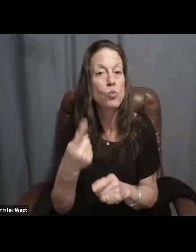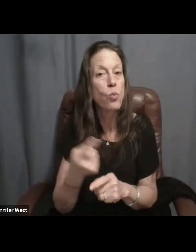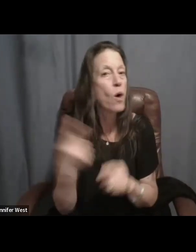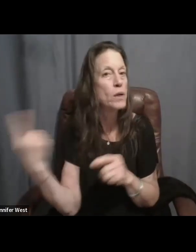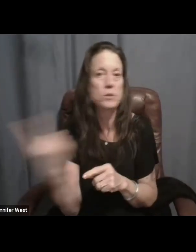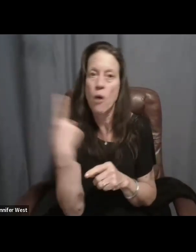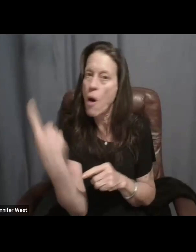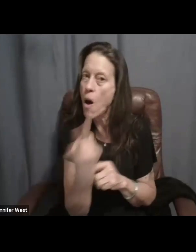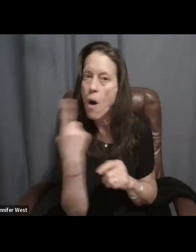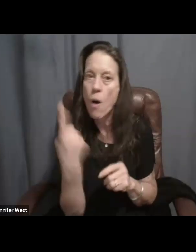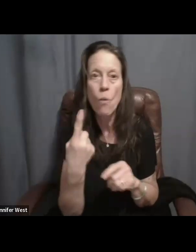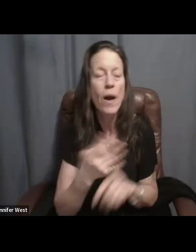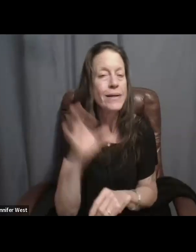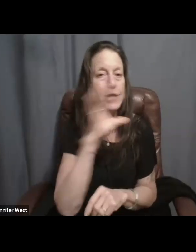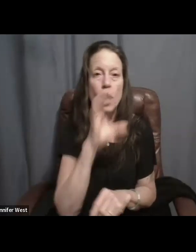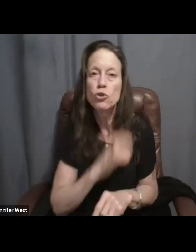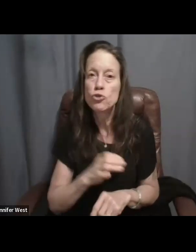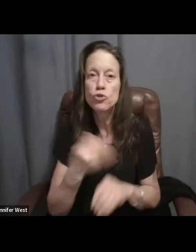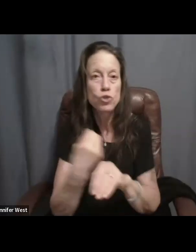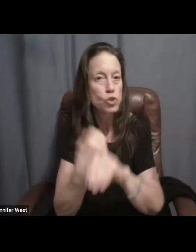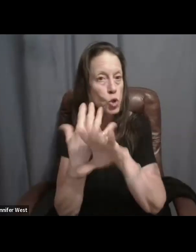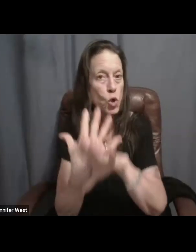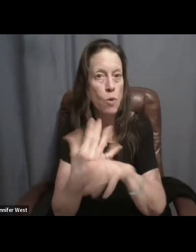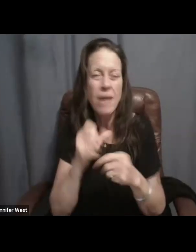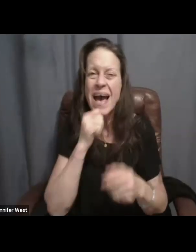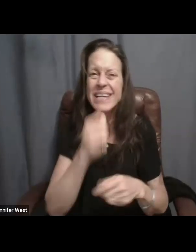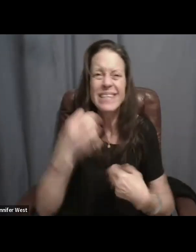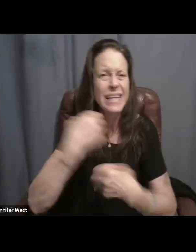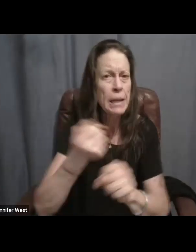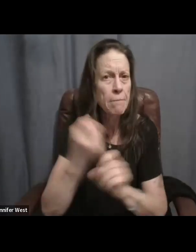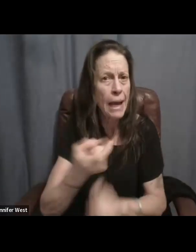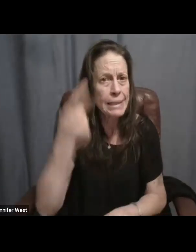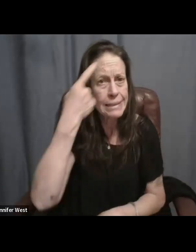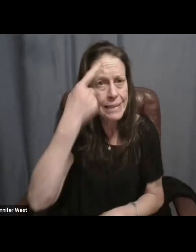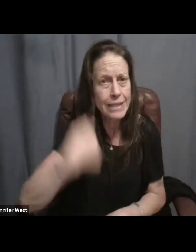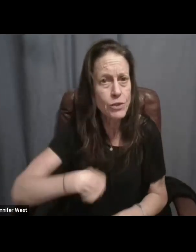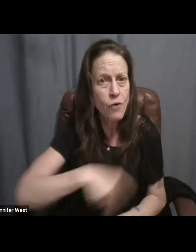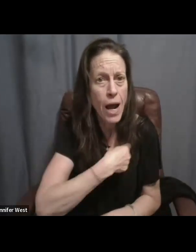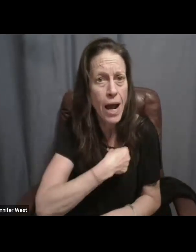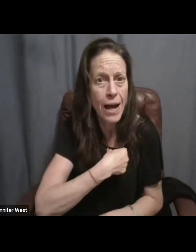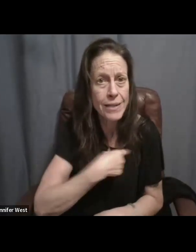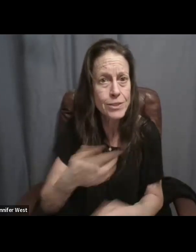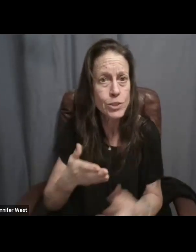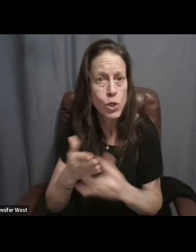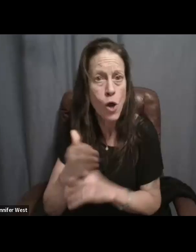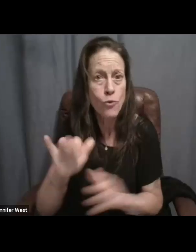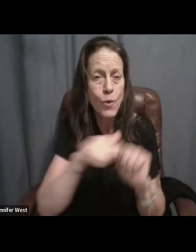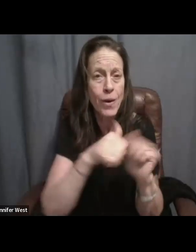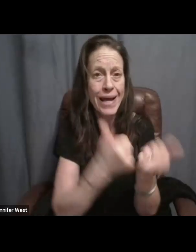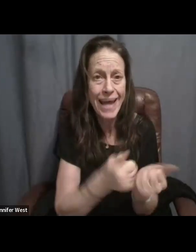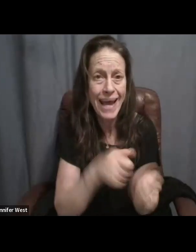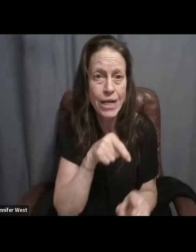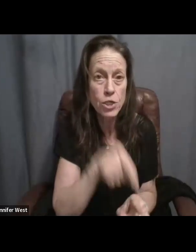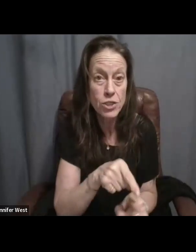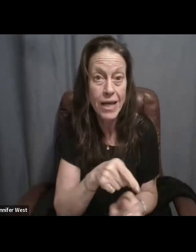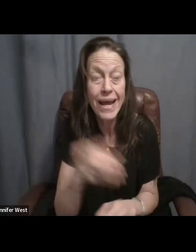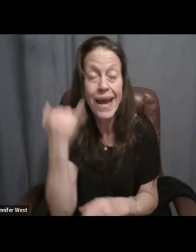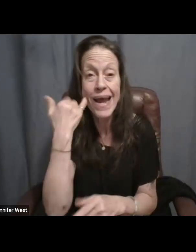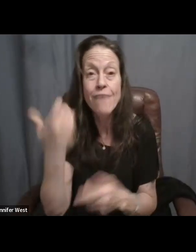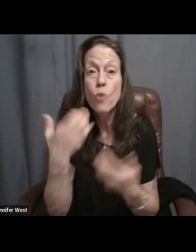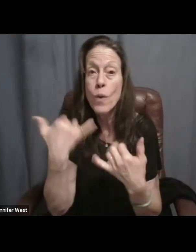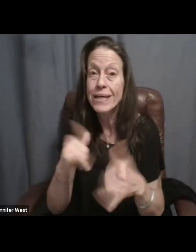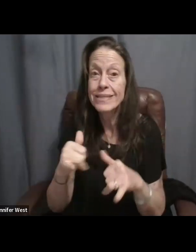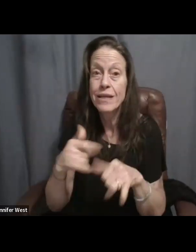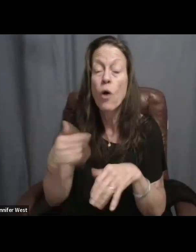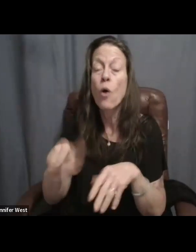make a whole lot of sense to us to go through an agency when we were still going to have to be